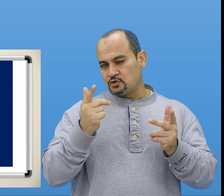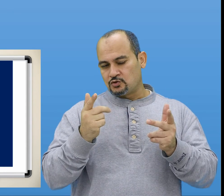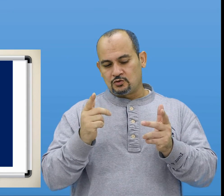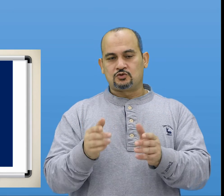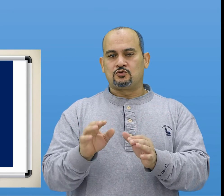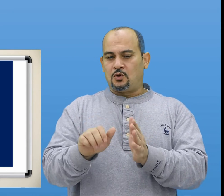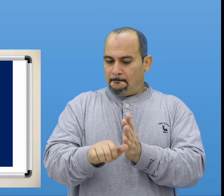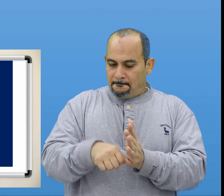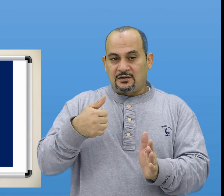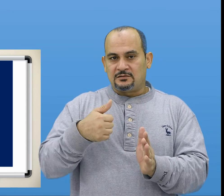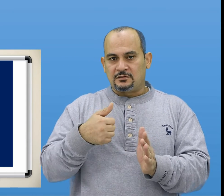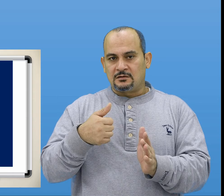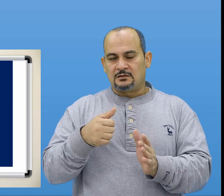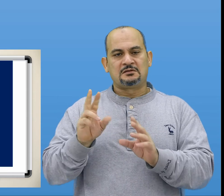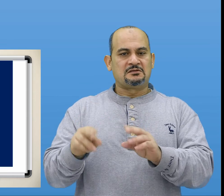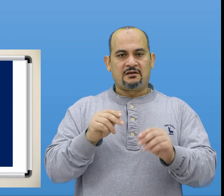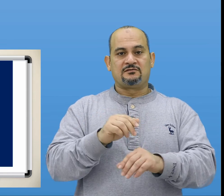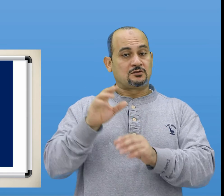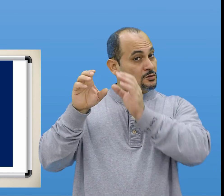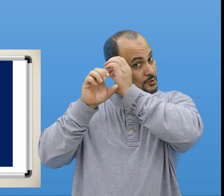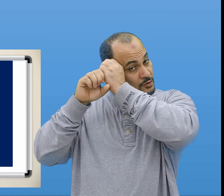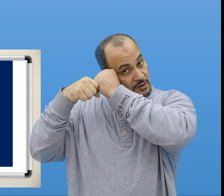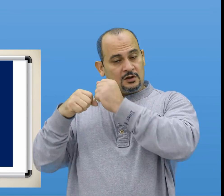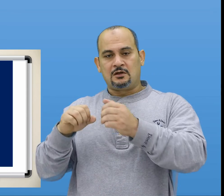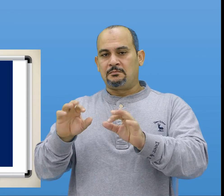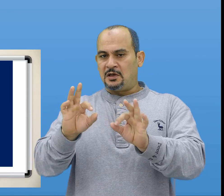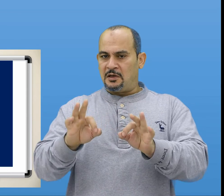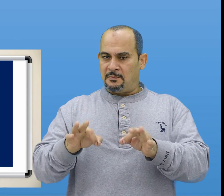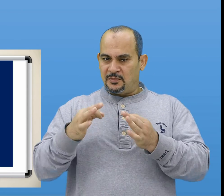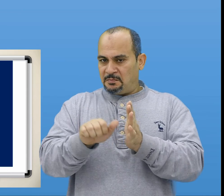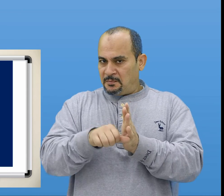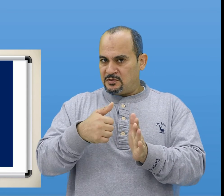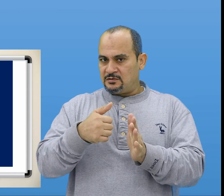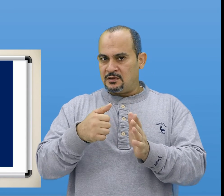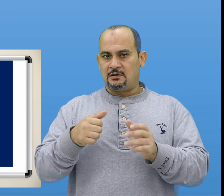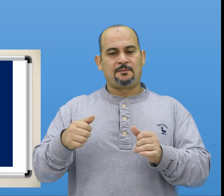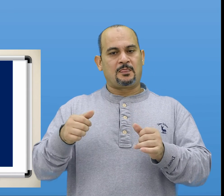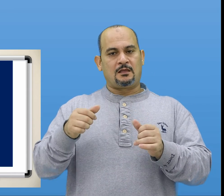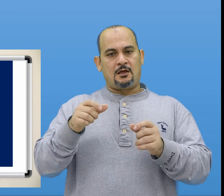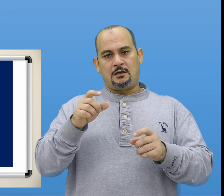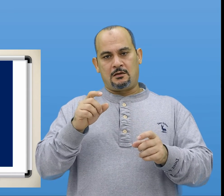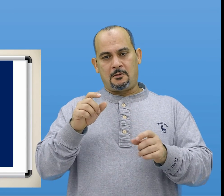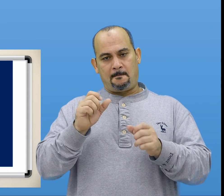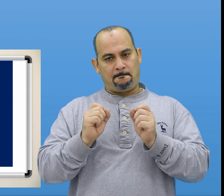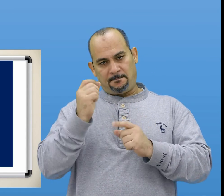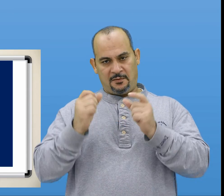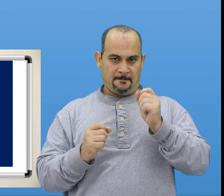Days, and so on. These are moments of joy and happiness that we can use and take part to get together as a family and